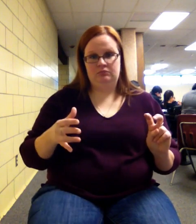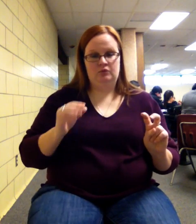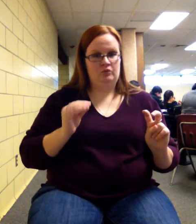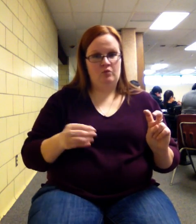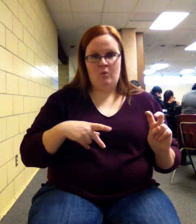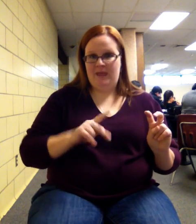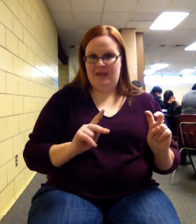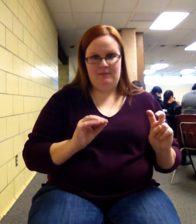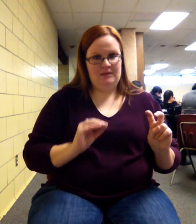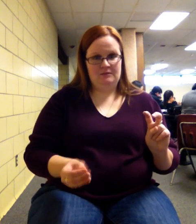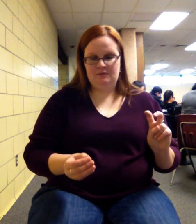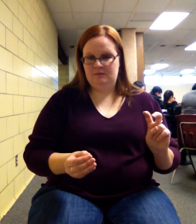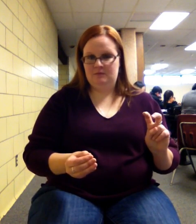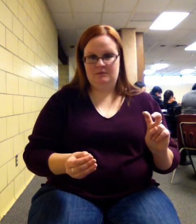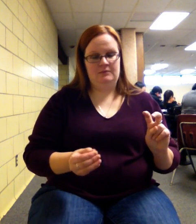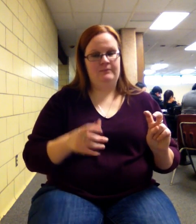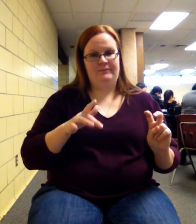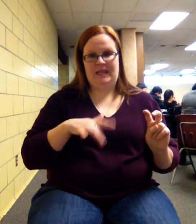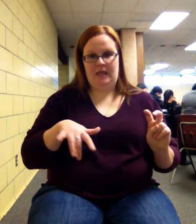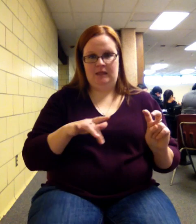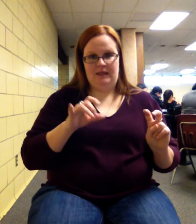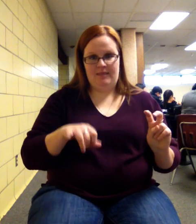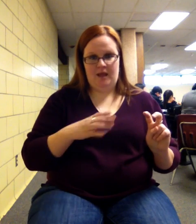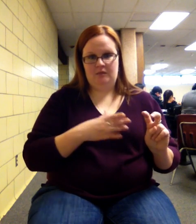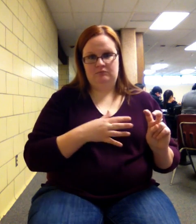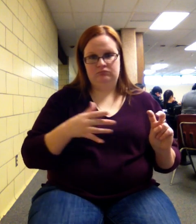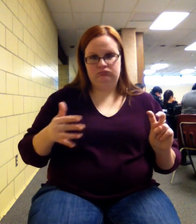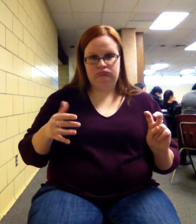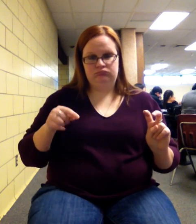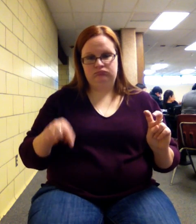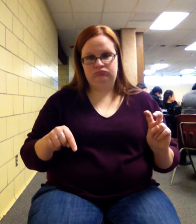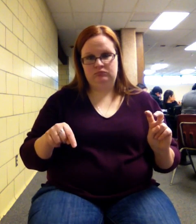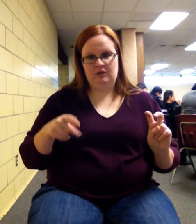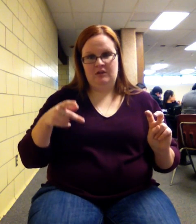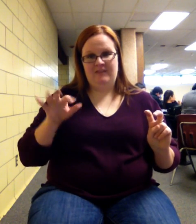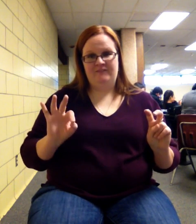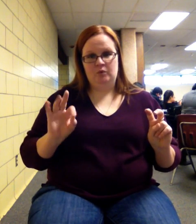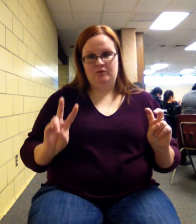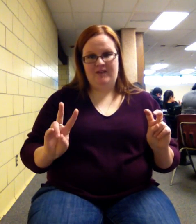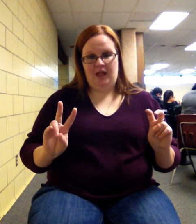payments, to calculate out the future value,